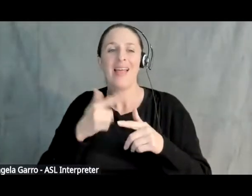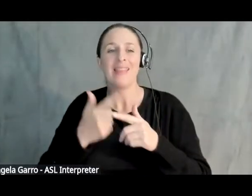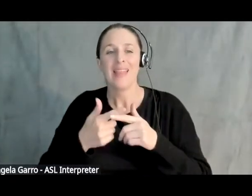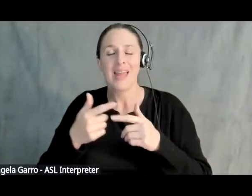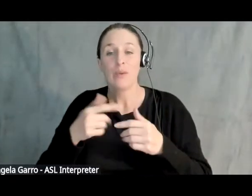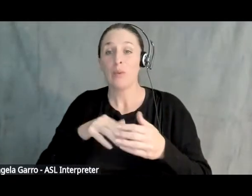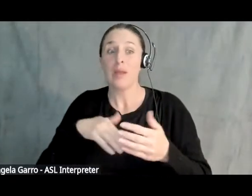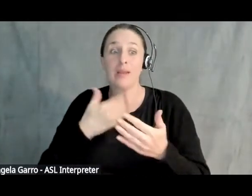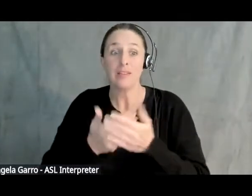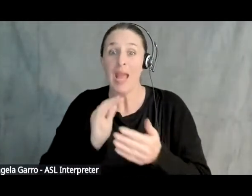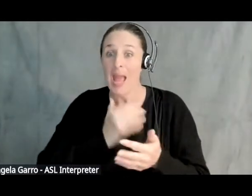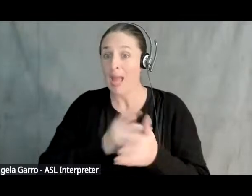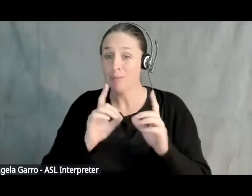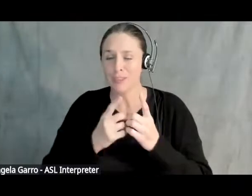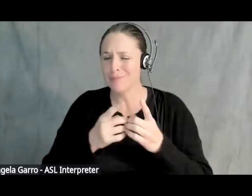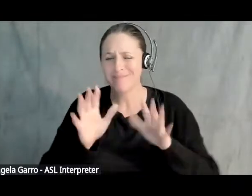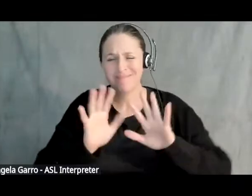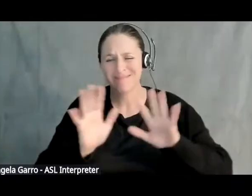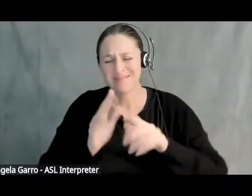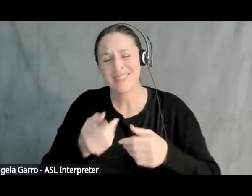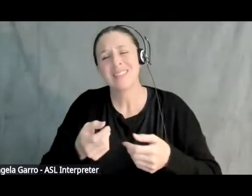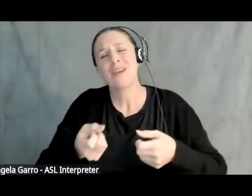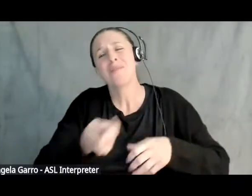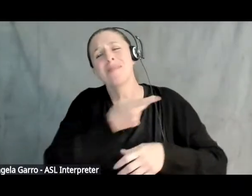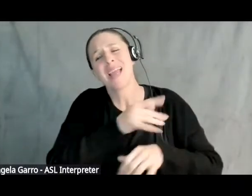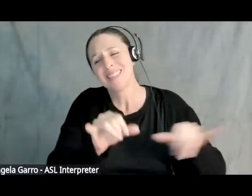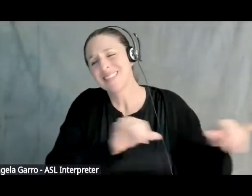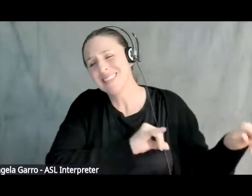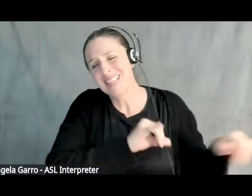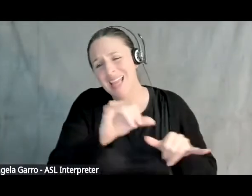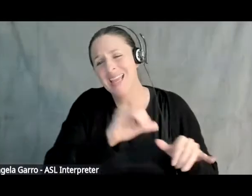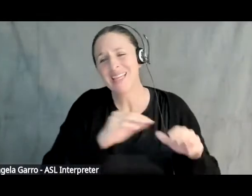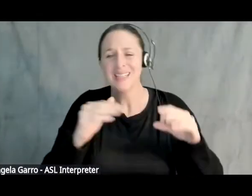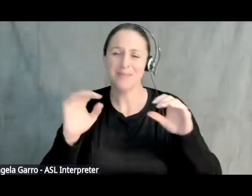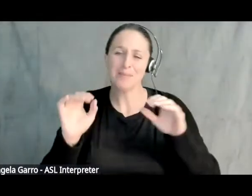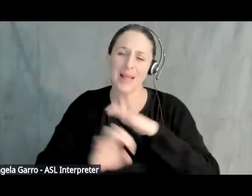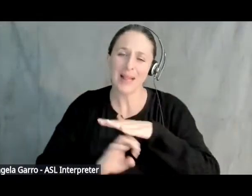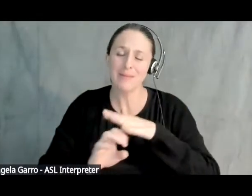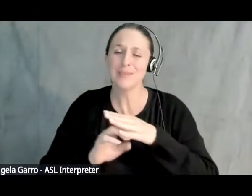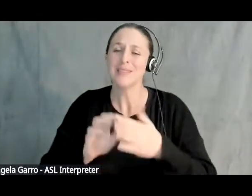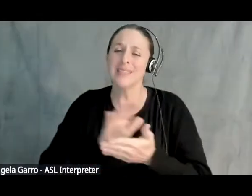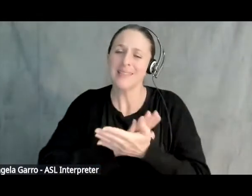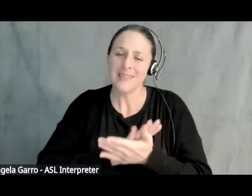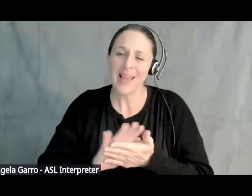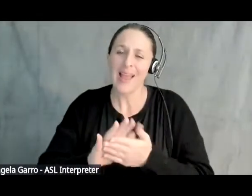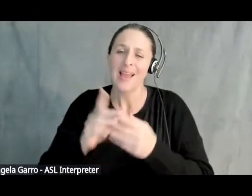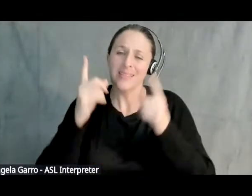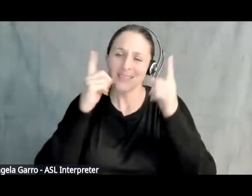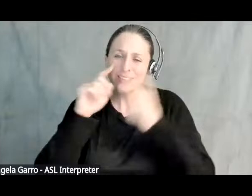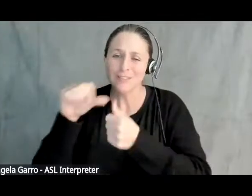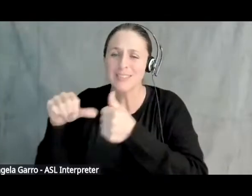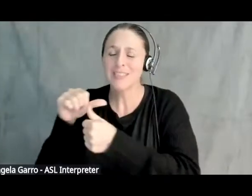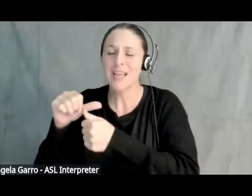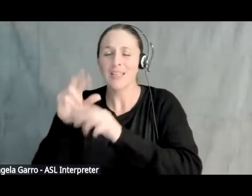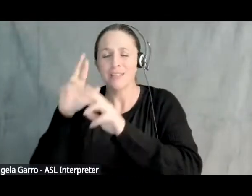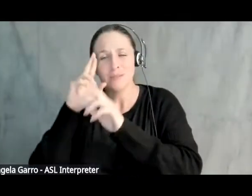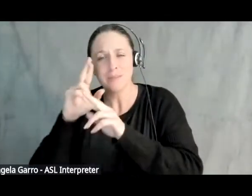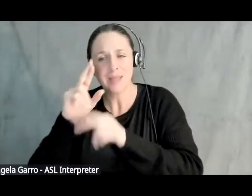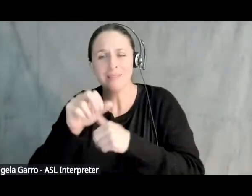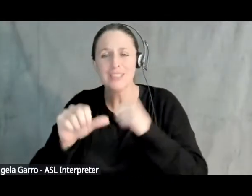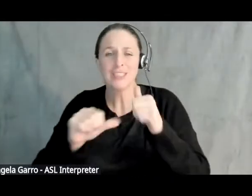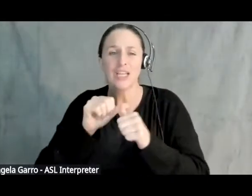say, let's go back to when you were in elementary school, and let's be kind and considerate and respectful. And I just feel like it does